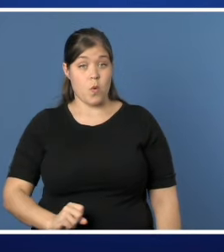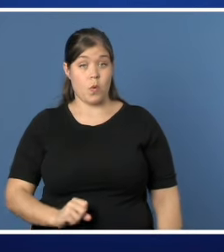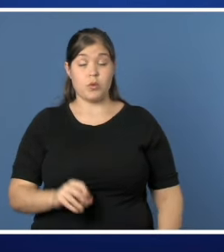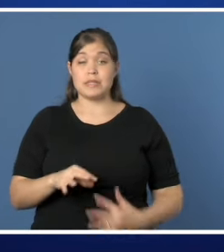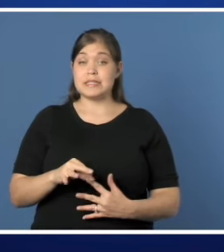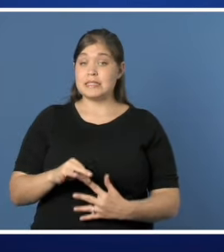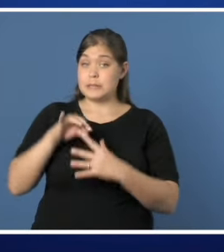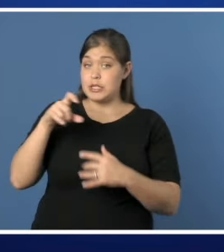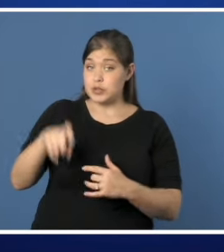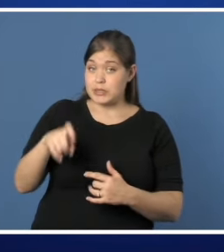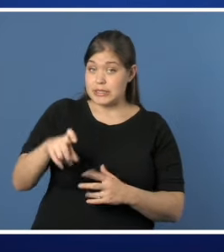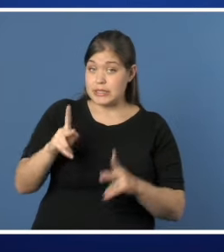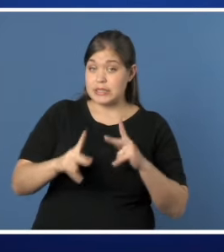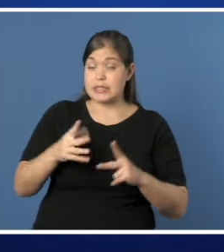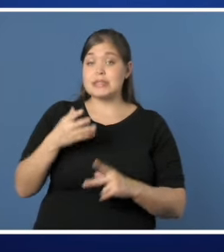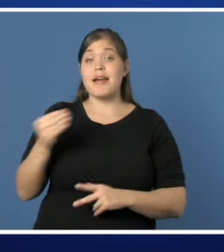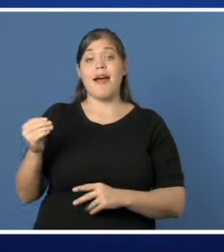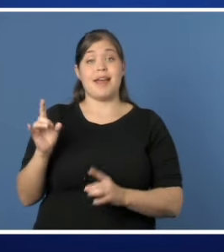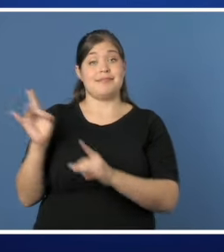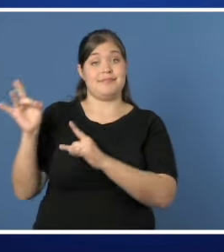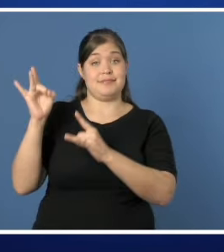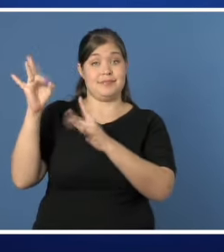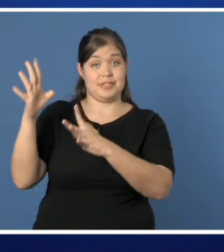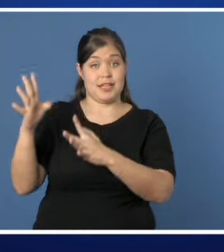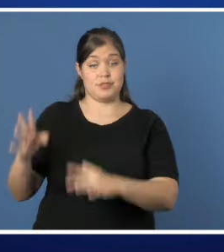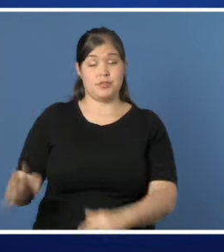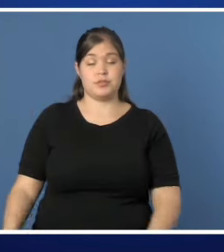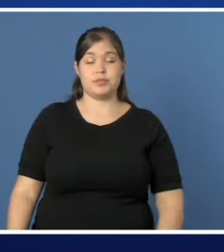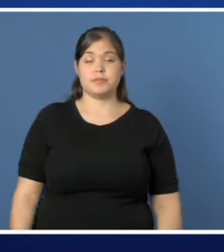Elderly, special needs, and disasters